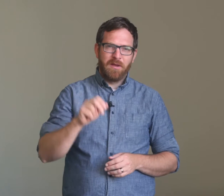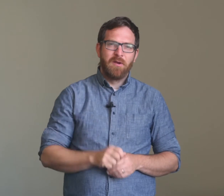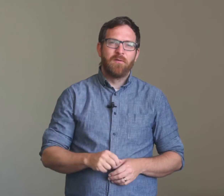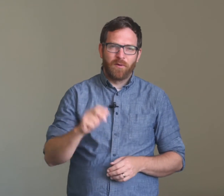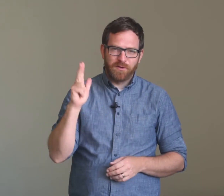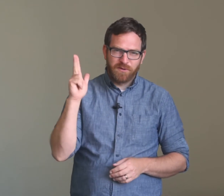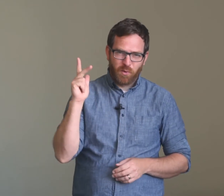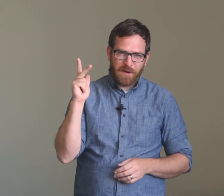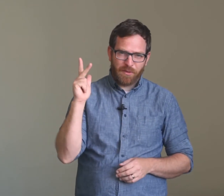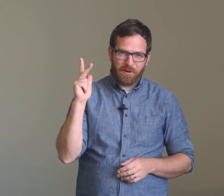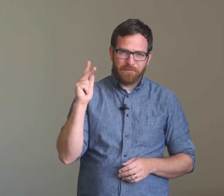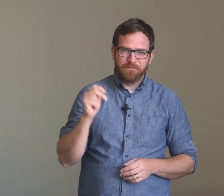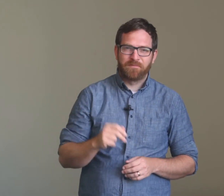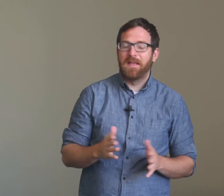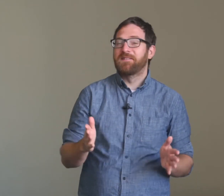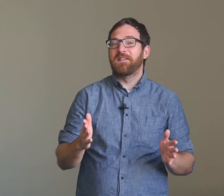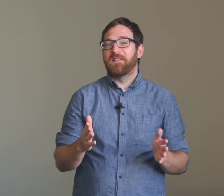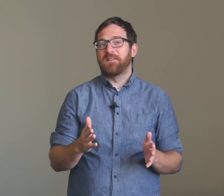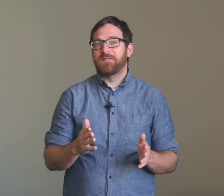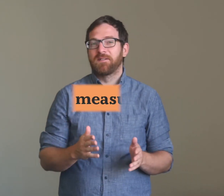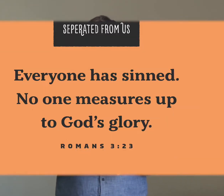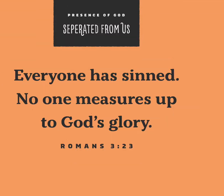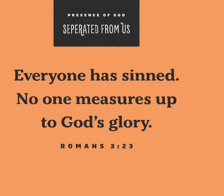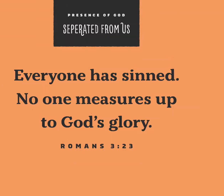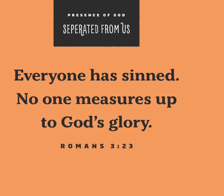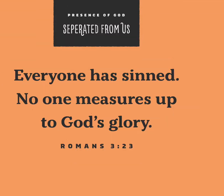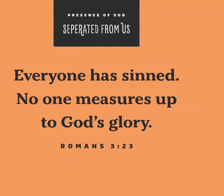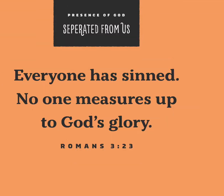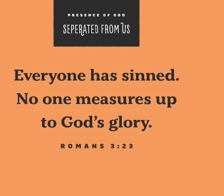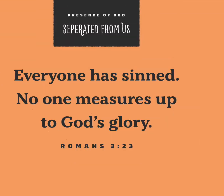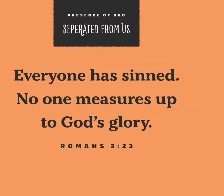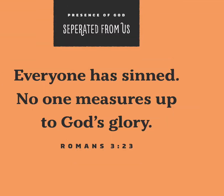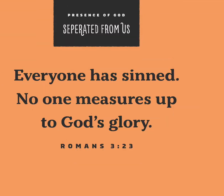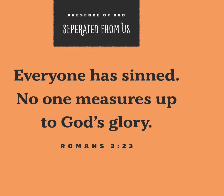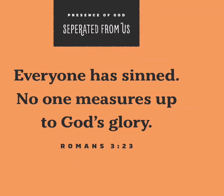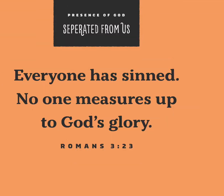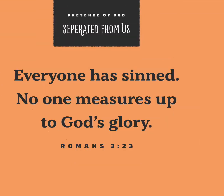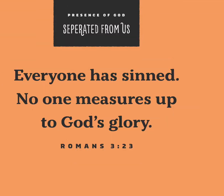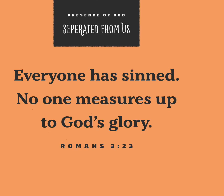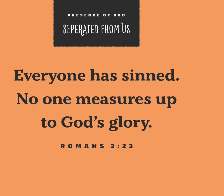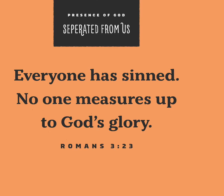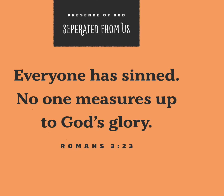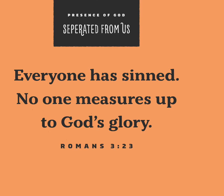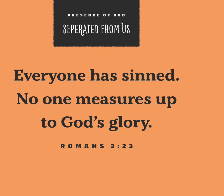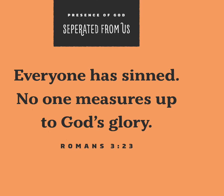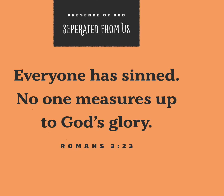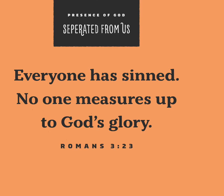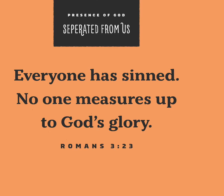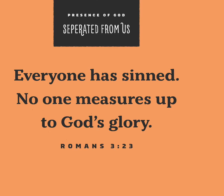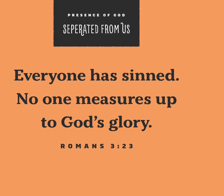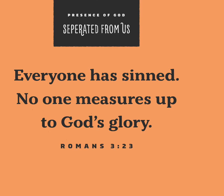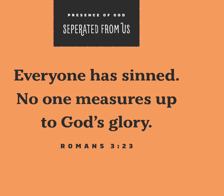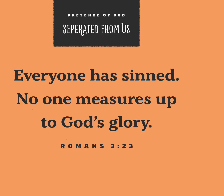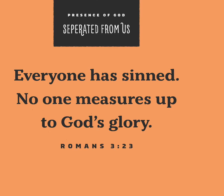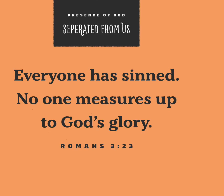verse 23. It says this, everyone has sinned. No one measures up